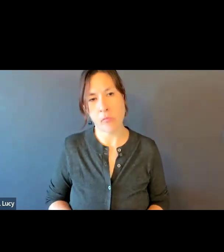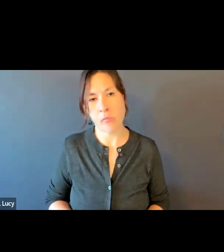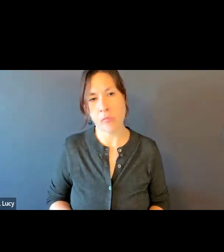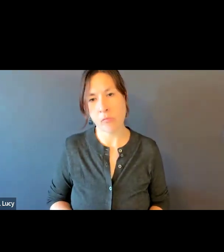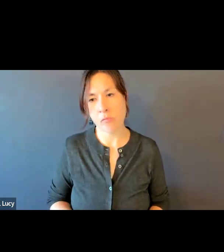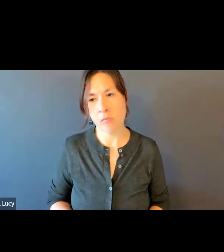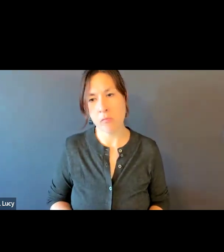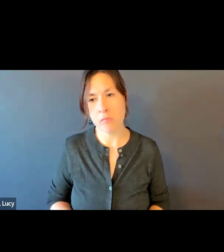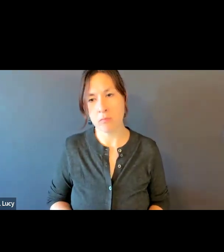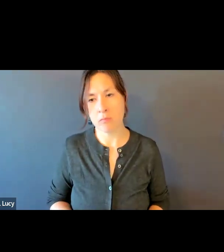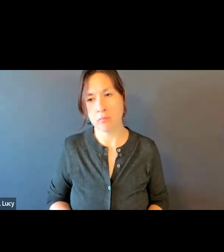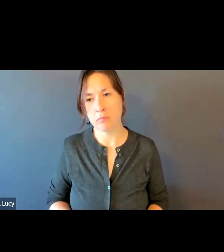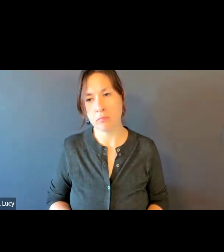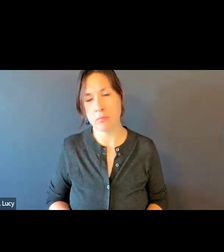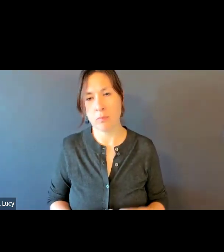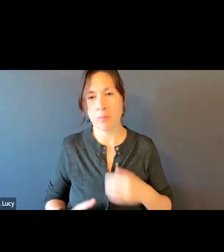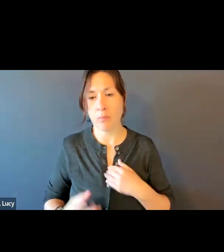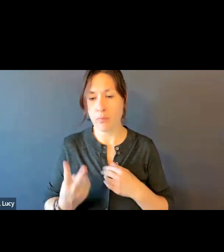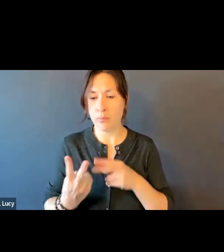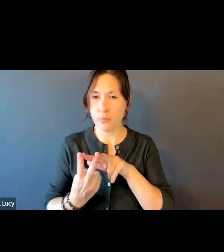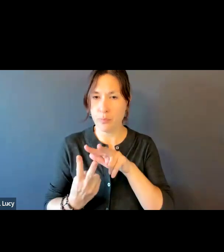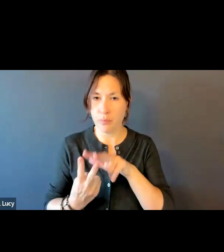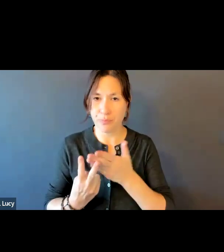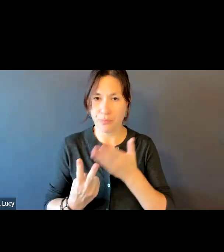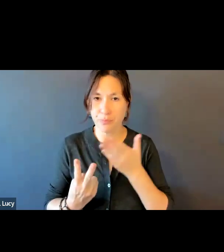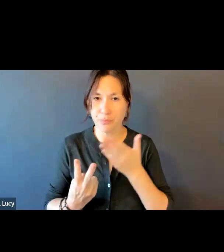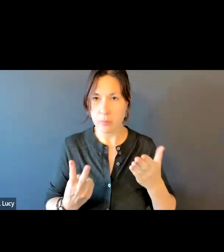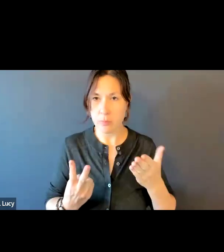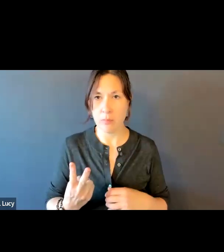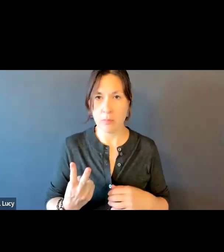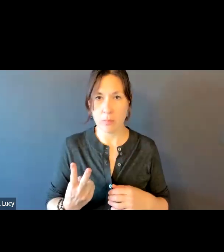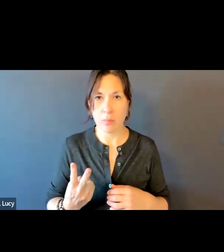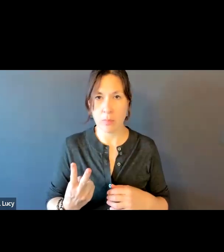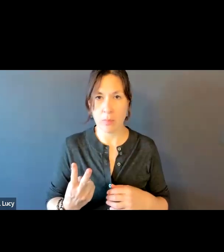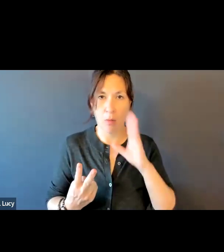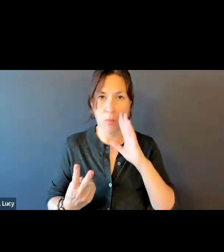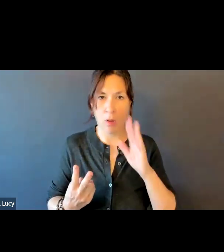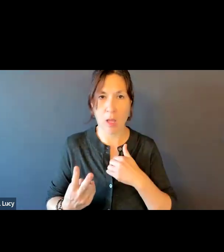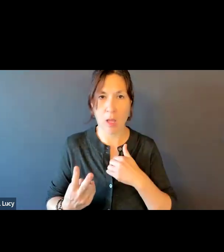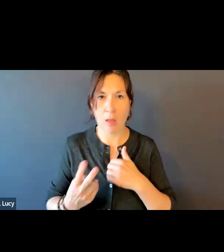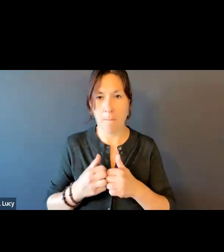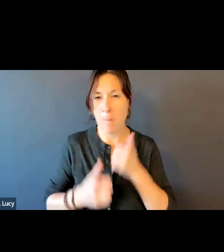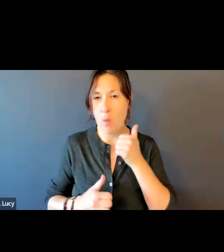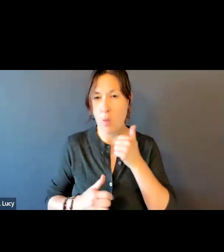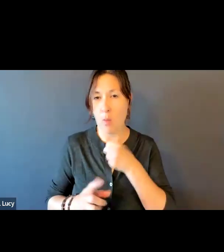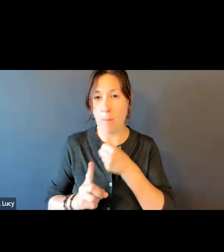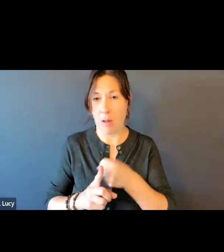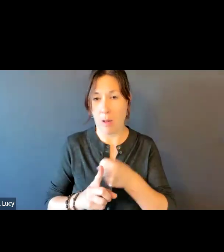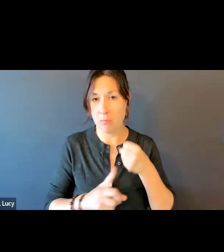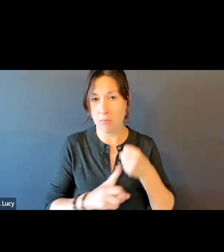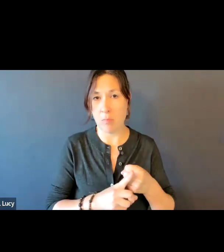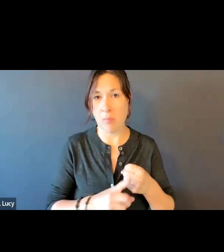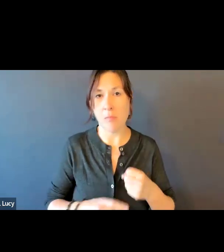I think there are two factors that we know have the greatest impact on. So first of all,